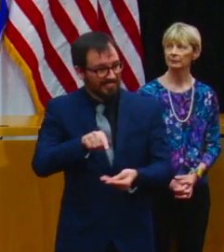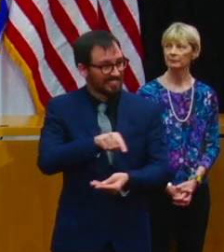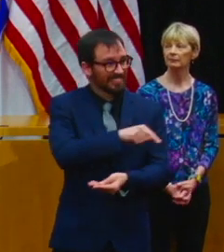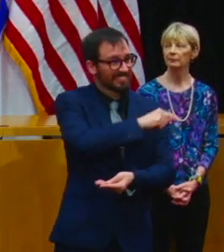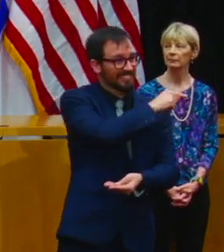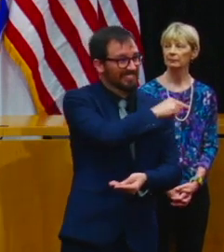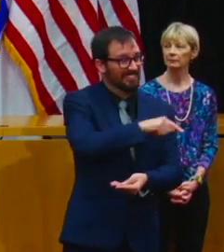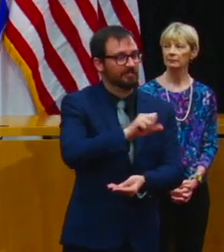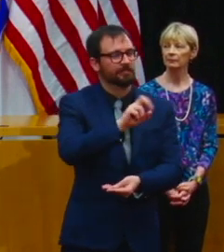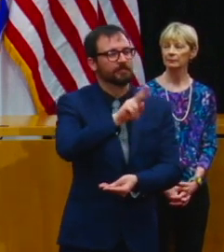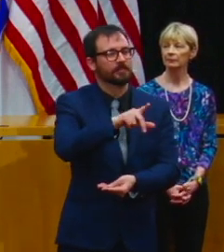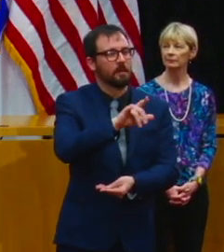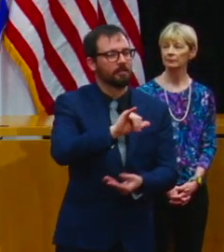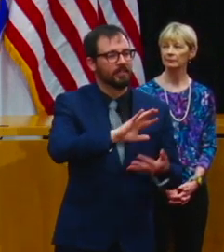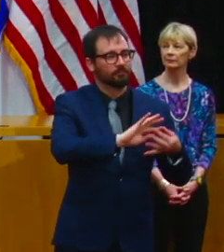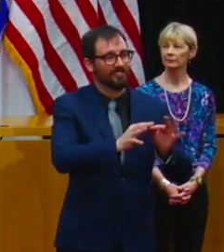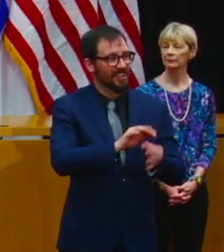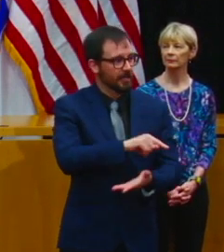keys with regard to